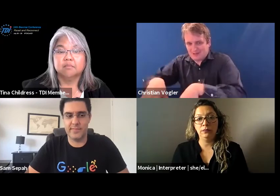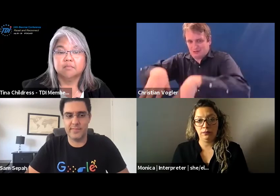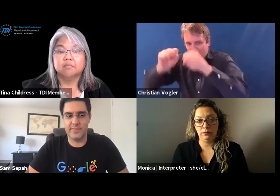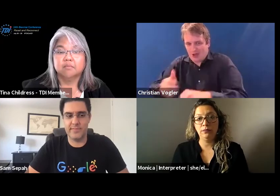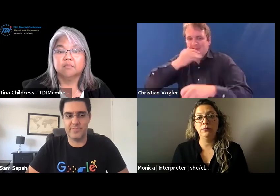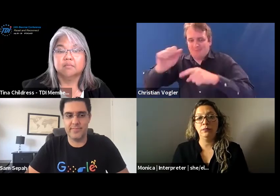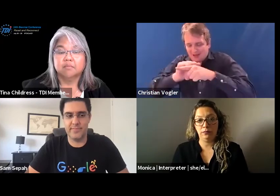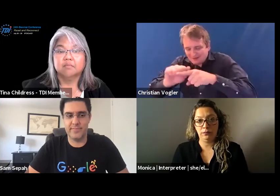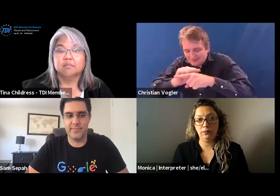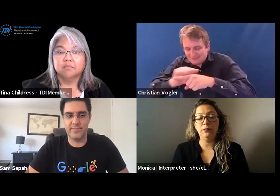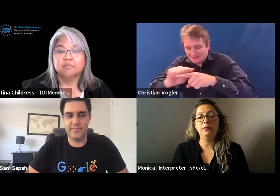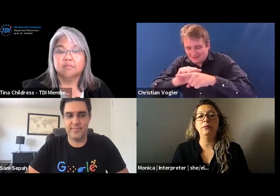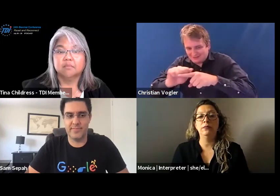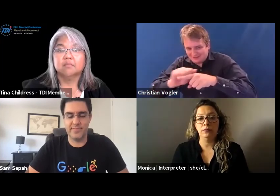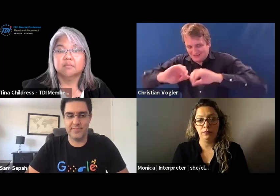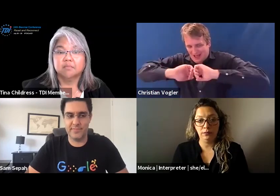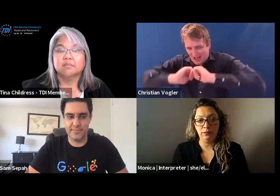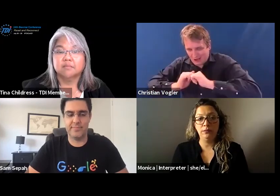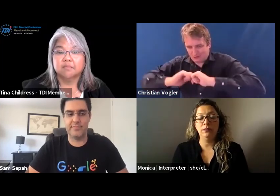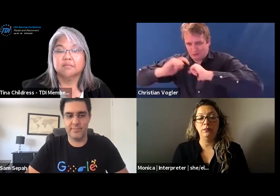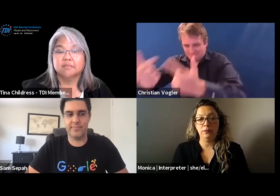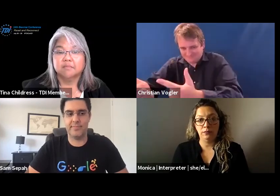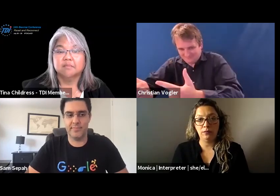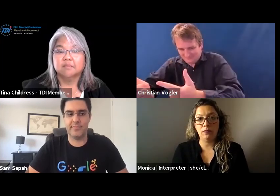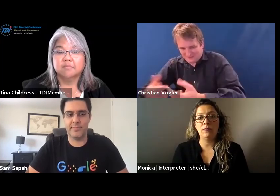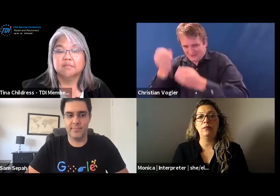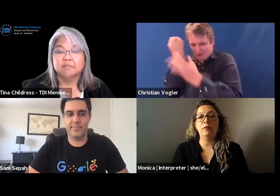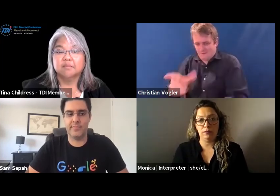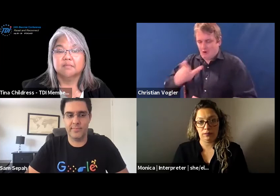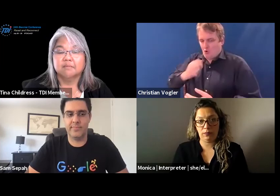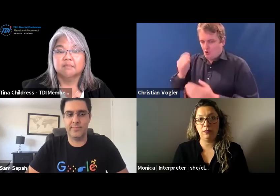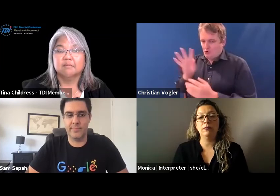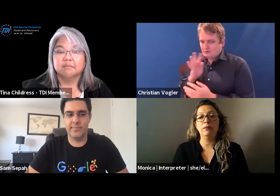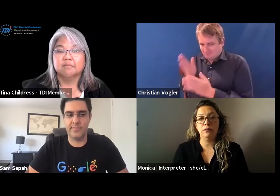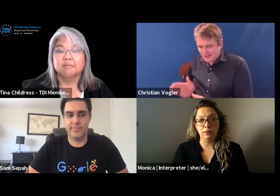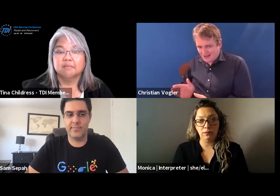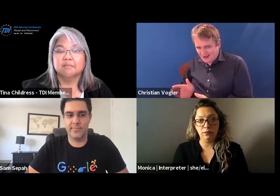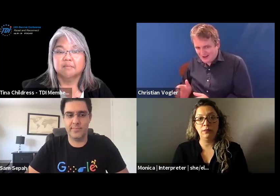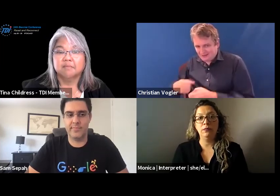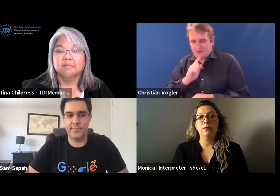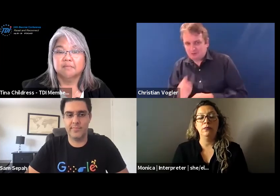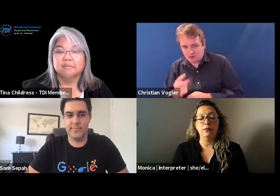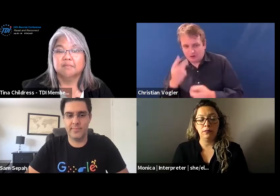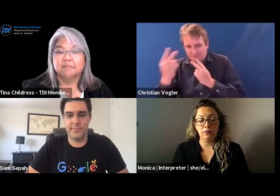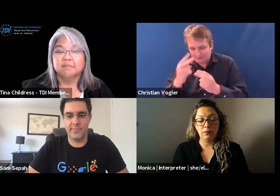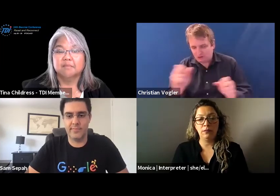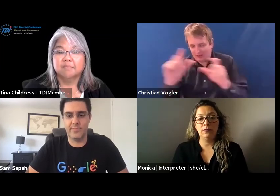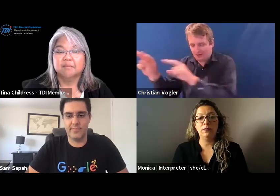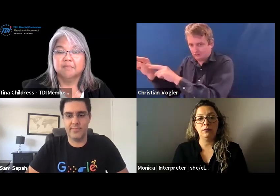So you have to remind people to take the best practice on how to turn take on who the speaker is, so